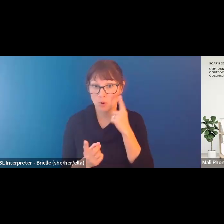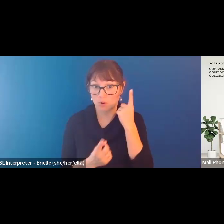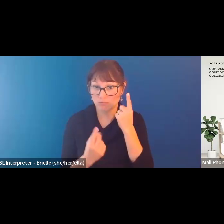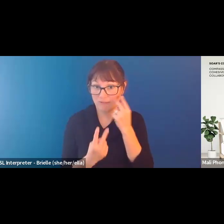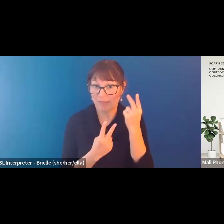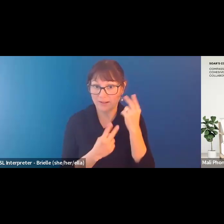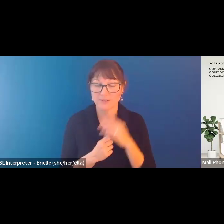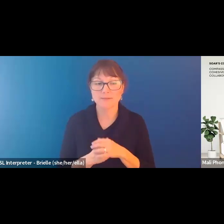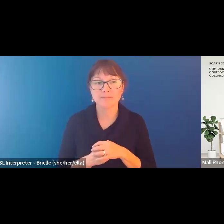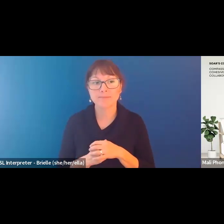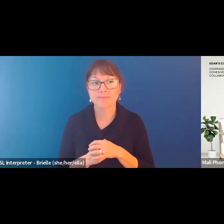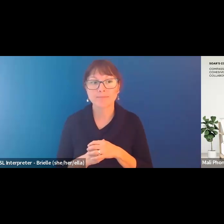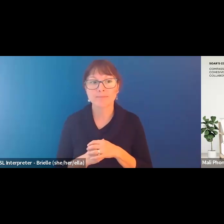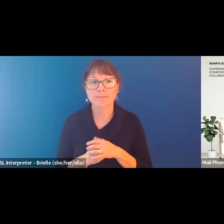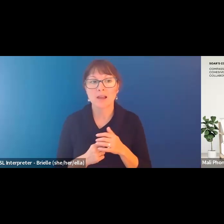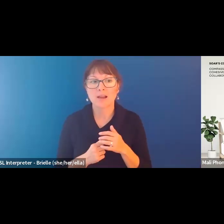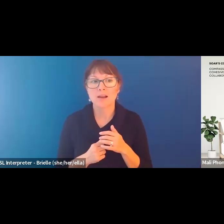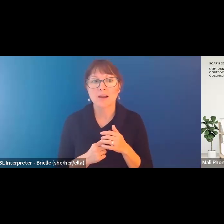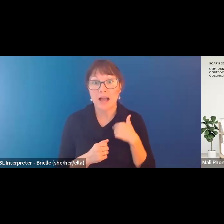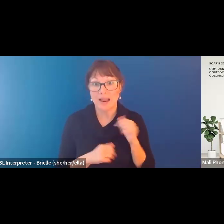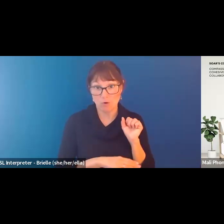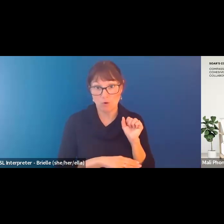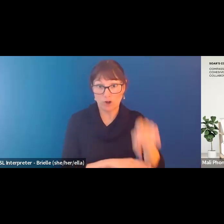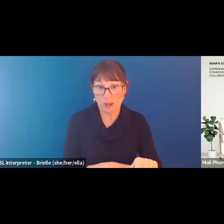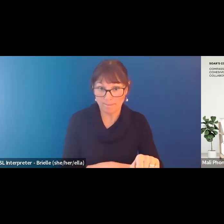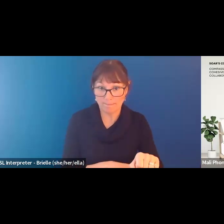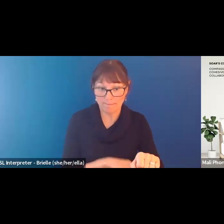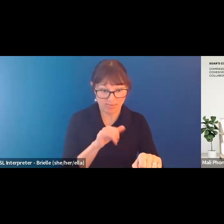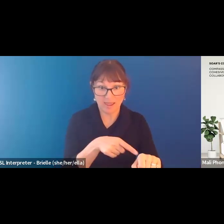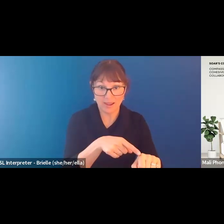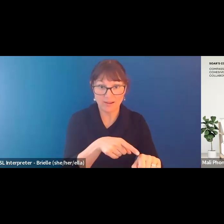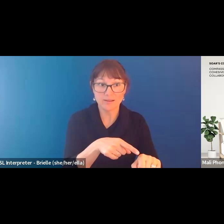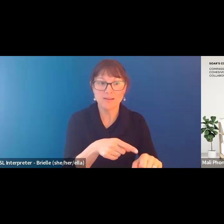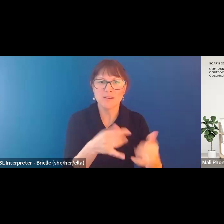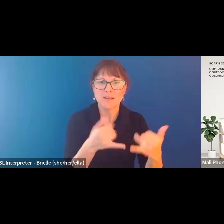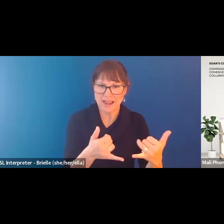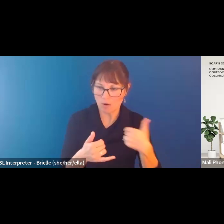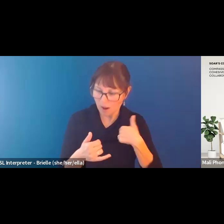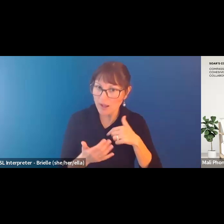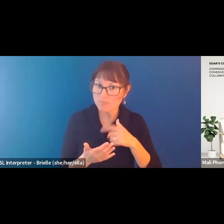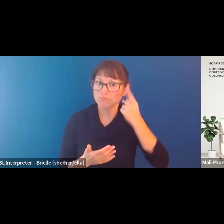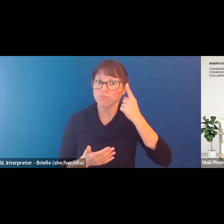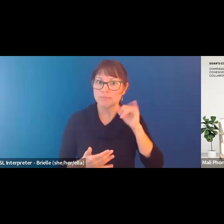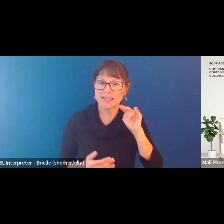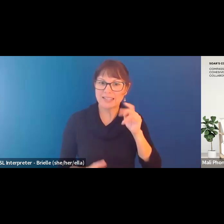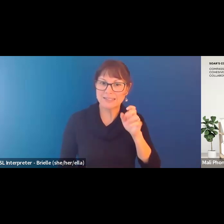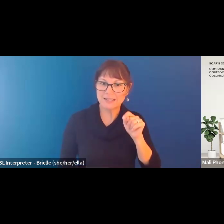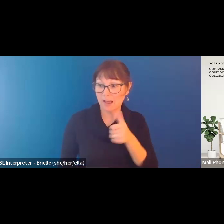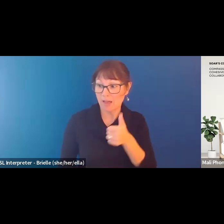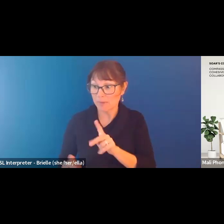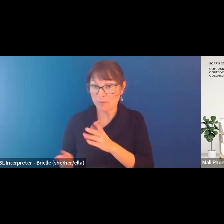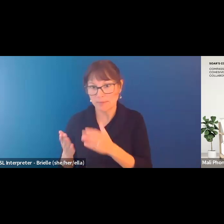have I overcome that now gives me insights that others may not have? Again, for me, I